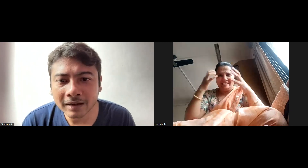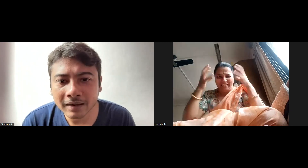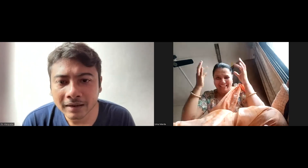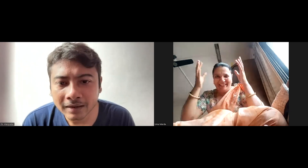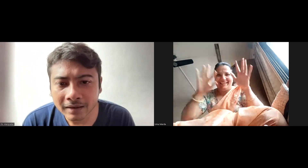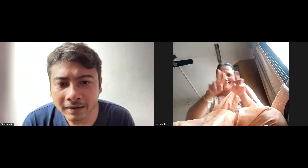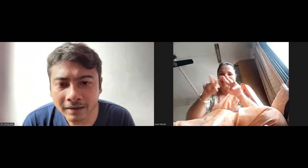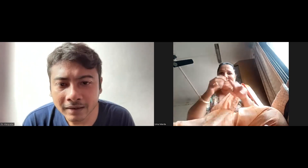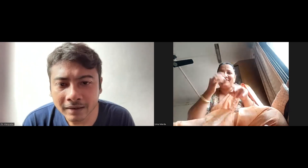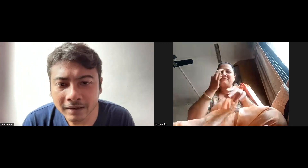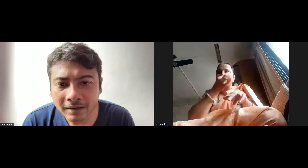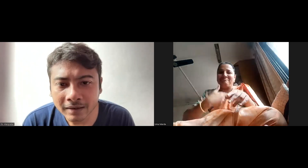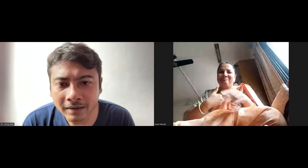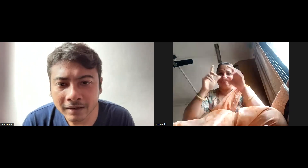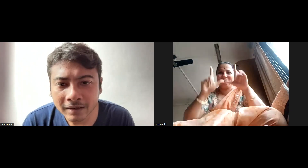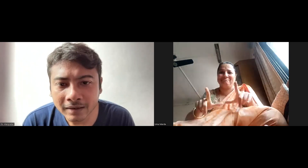Uh,